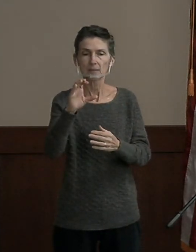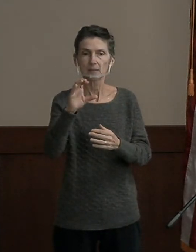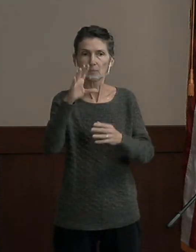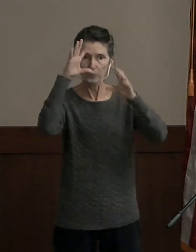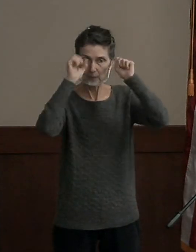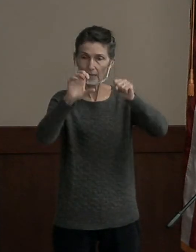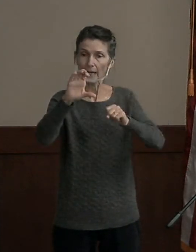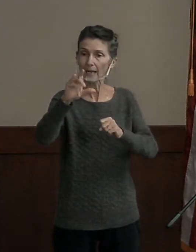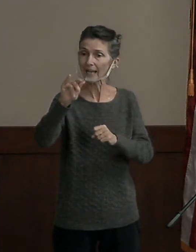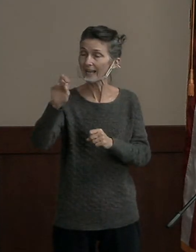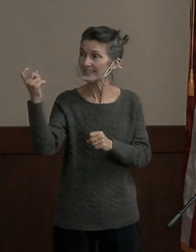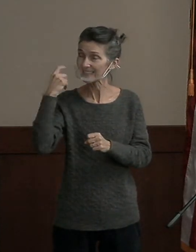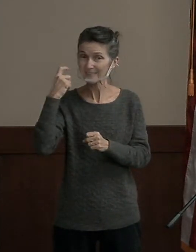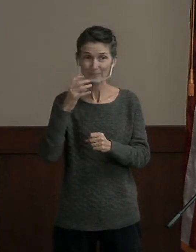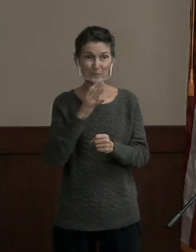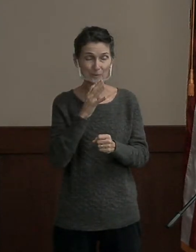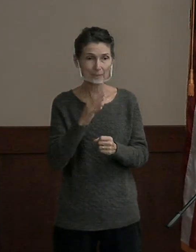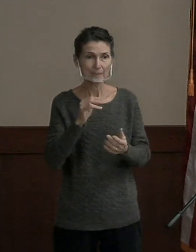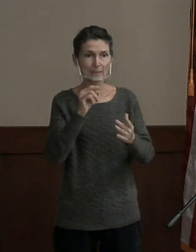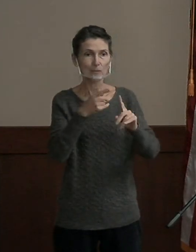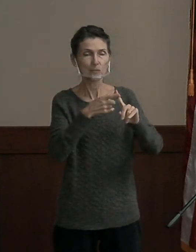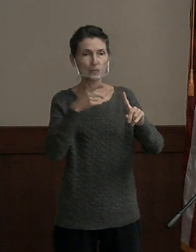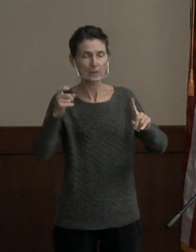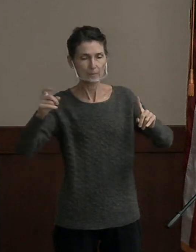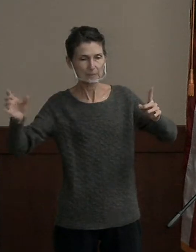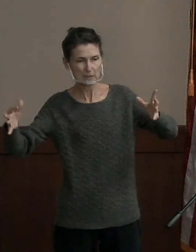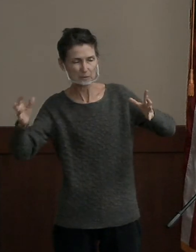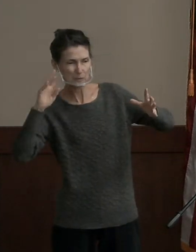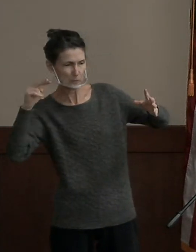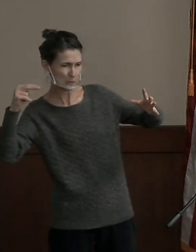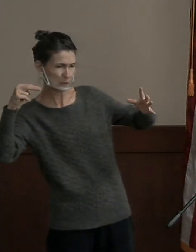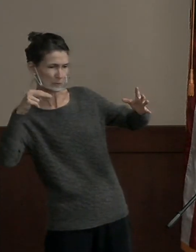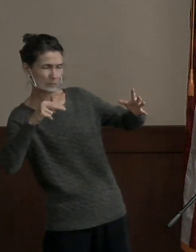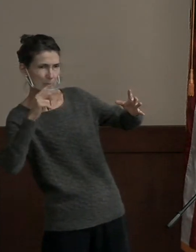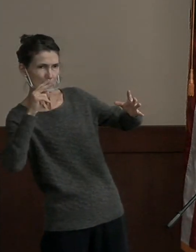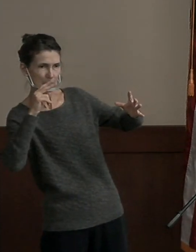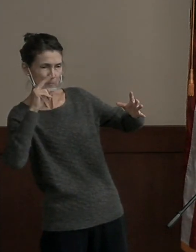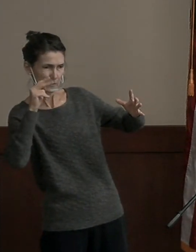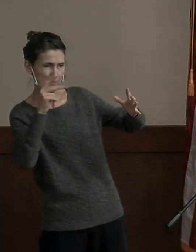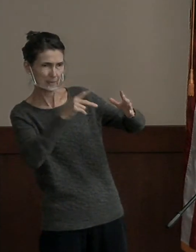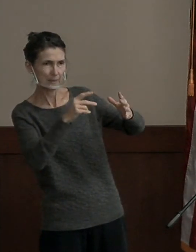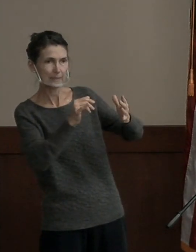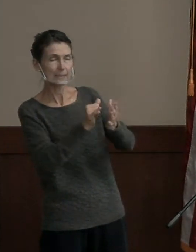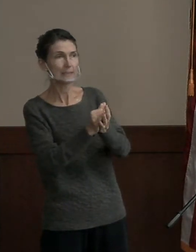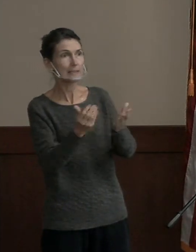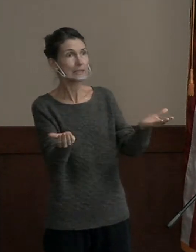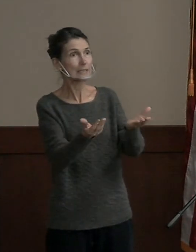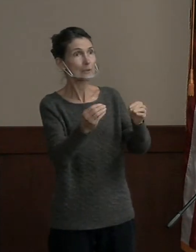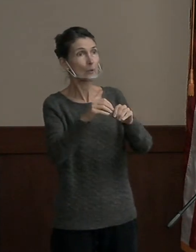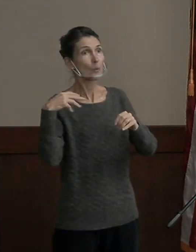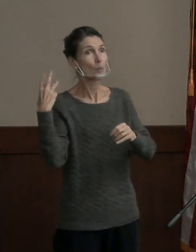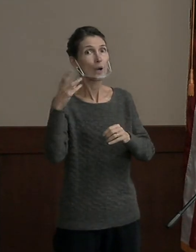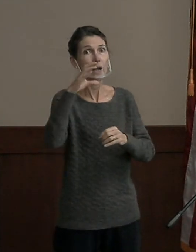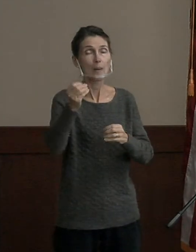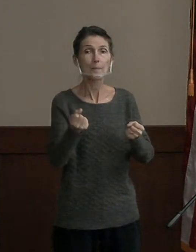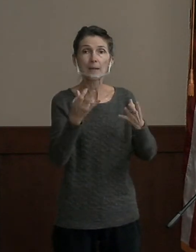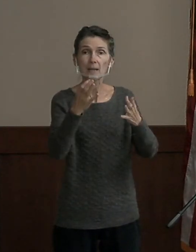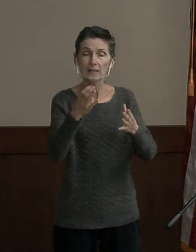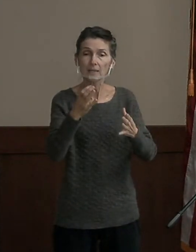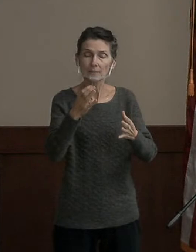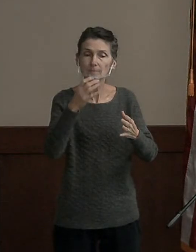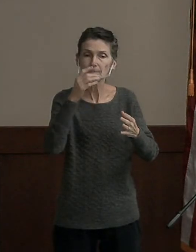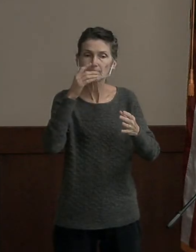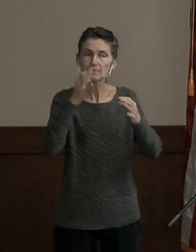up. Currently, from a cumulative perspective, confirmed cases here in Washington County